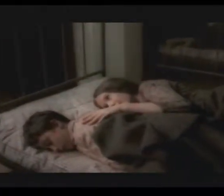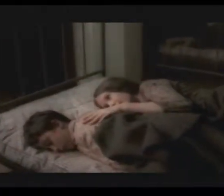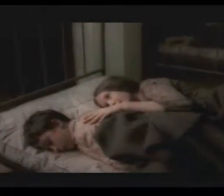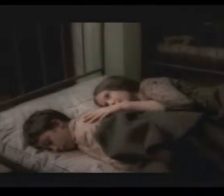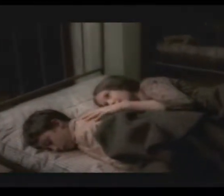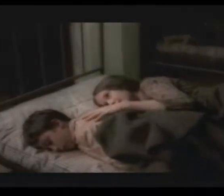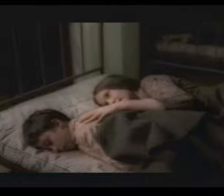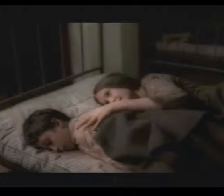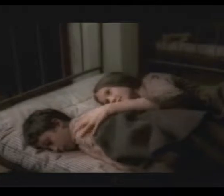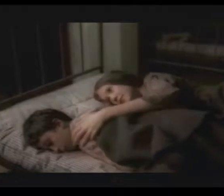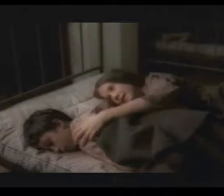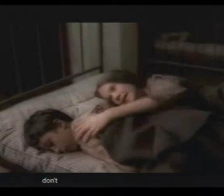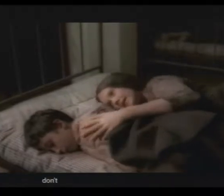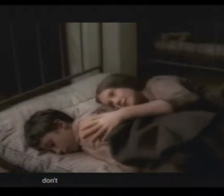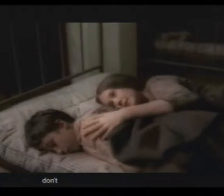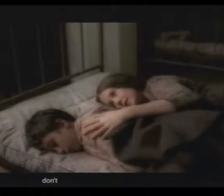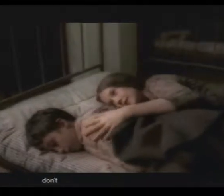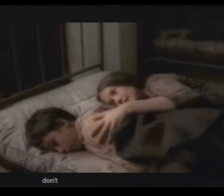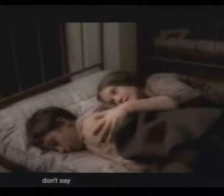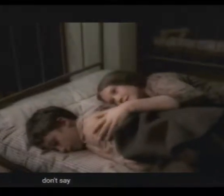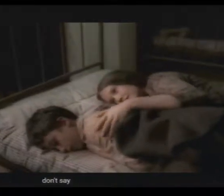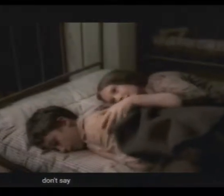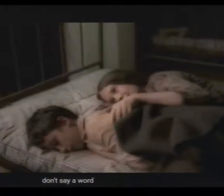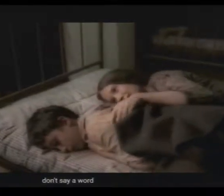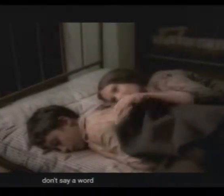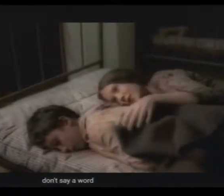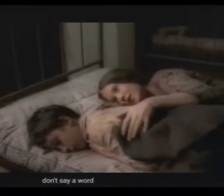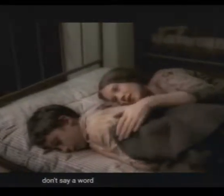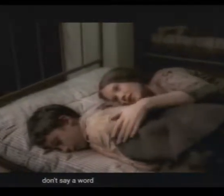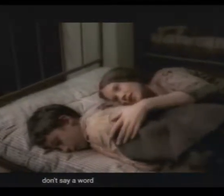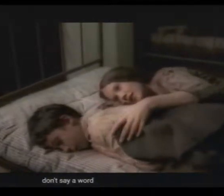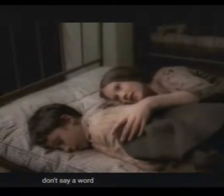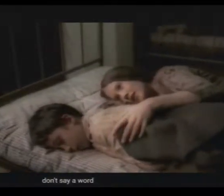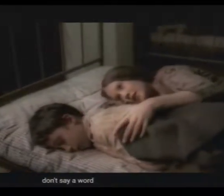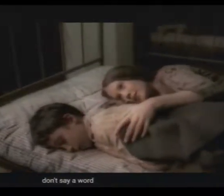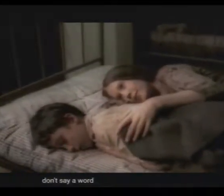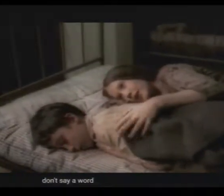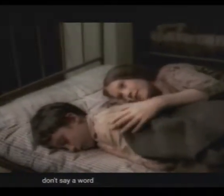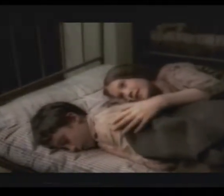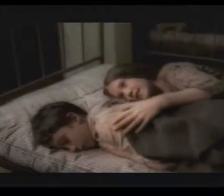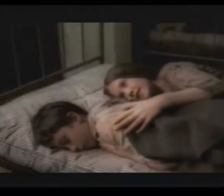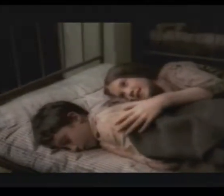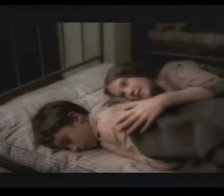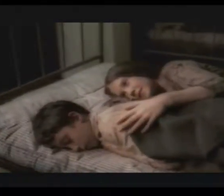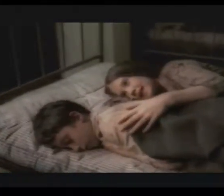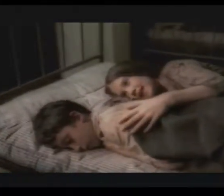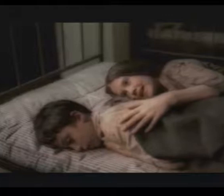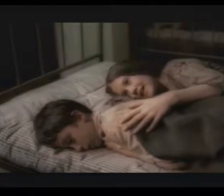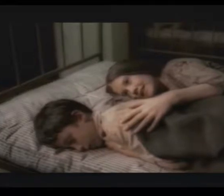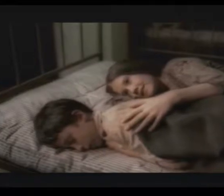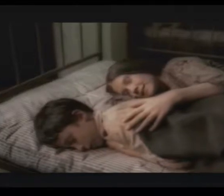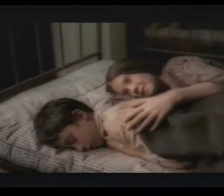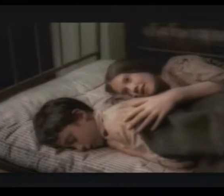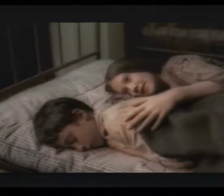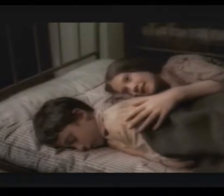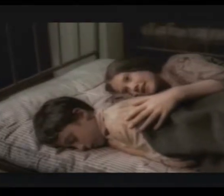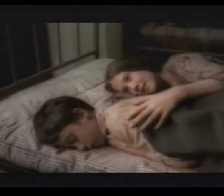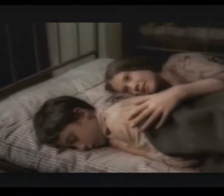Hush, little baby, don't say a word. Mama's gonna buy you a